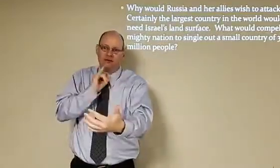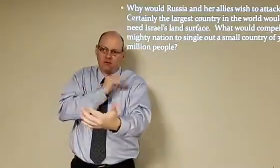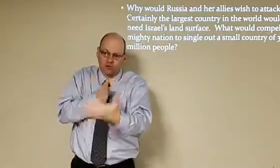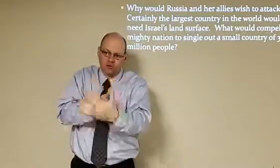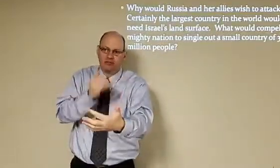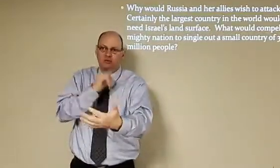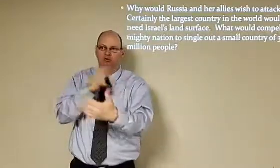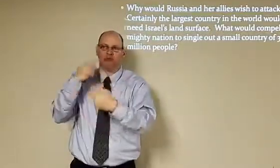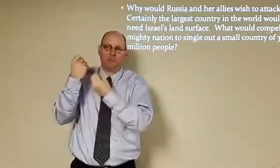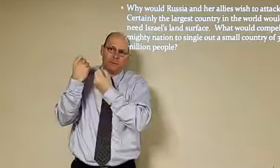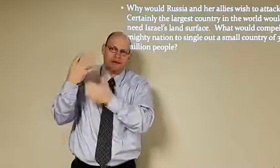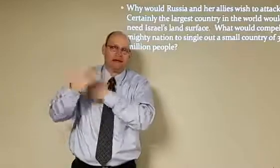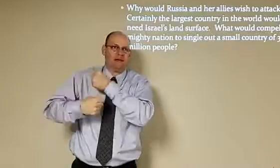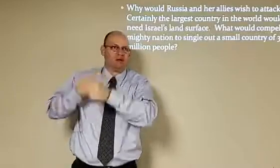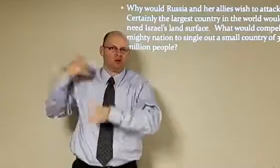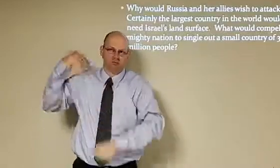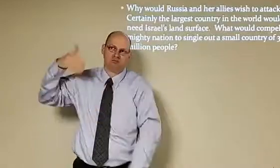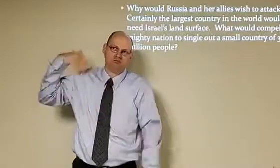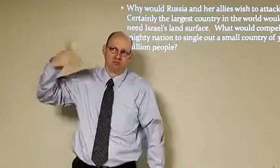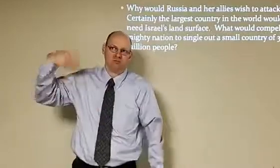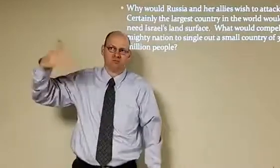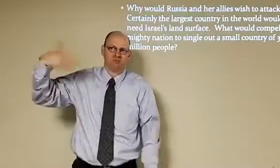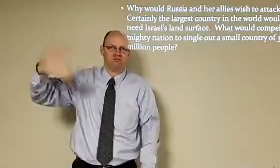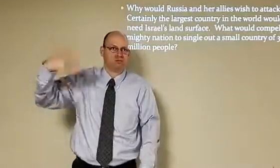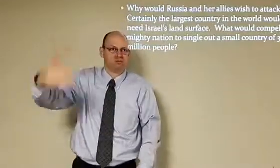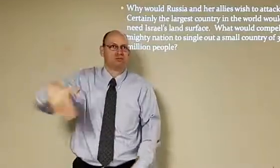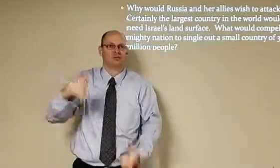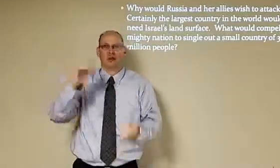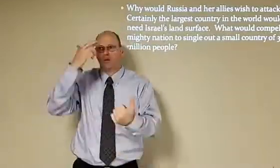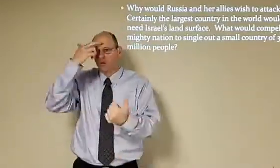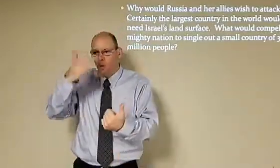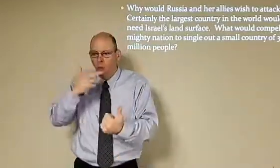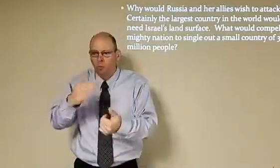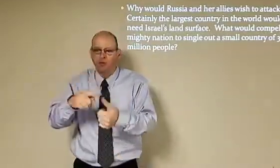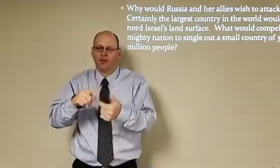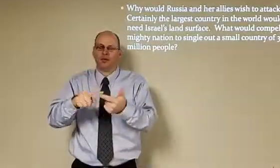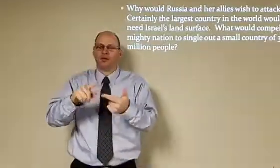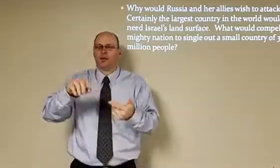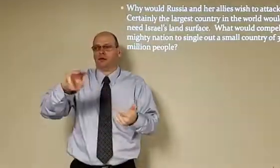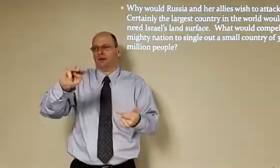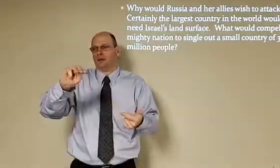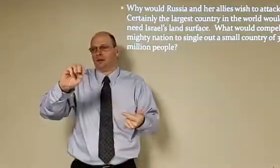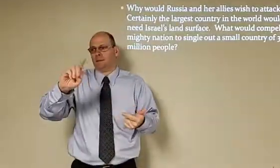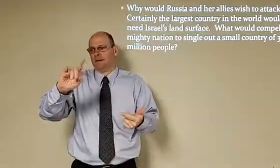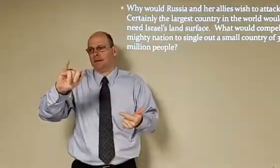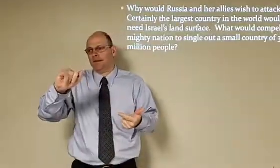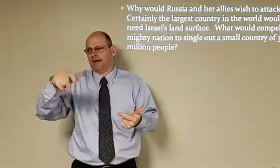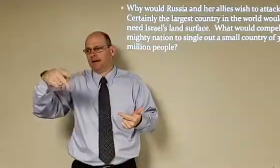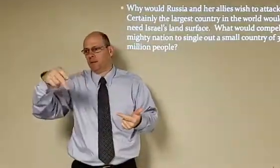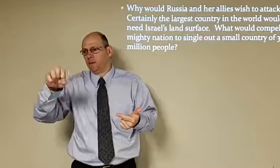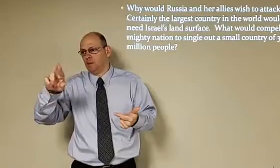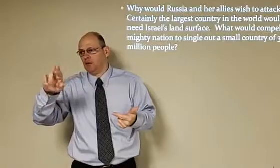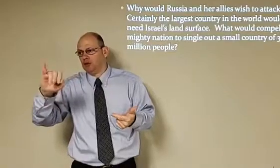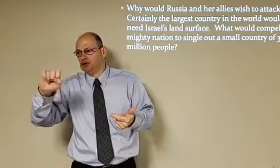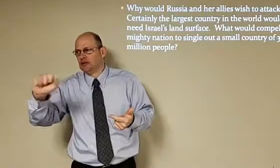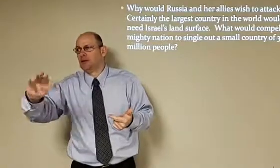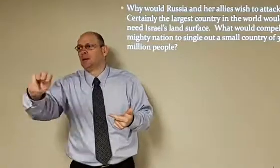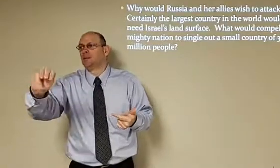but there are countries against Israel, and it's happened from generation to generation. You've got Rome,